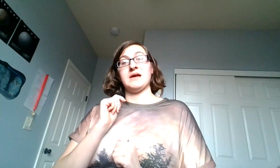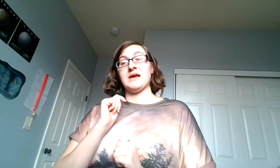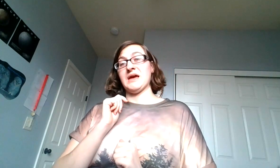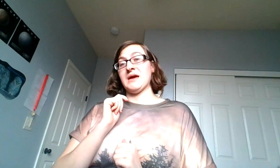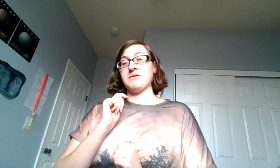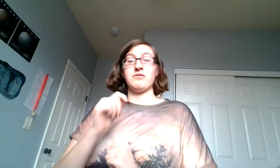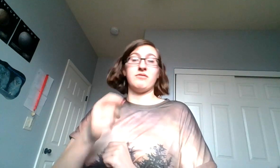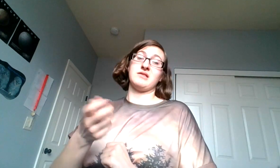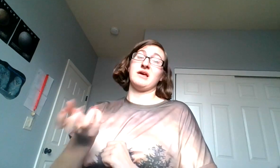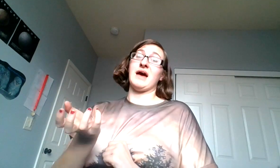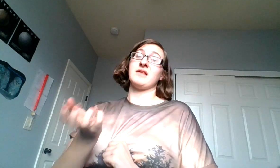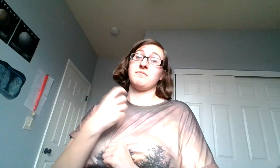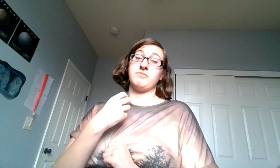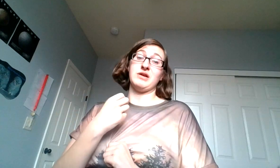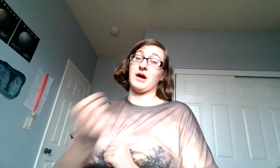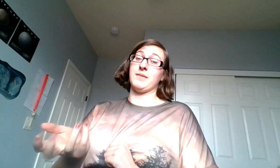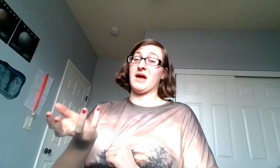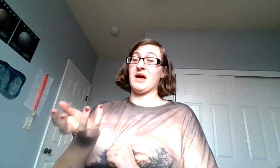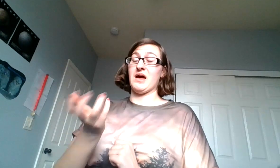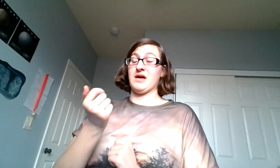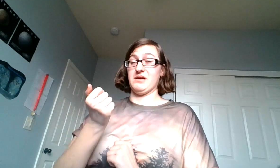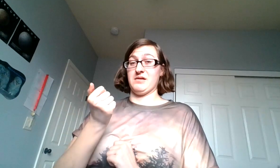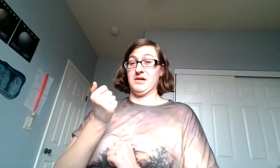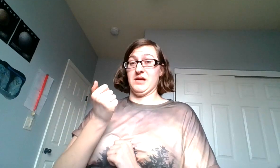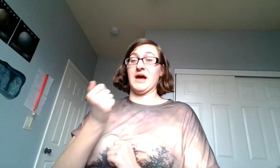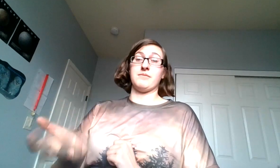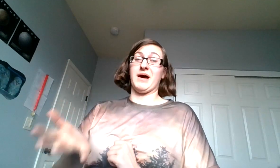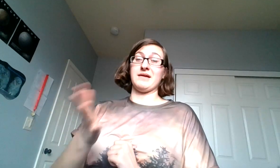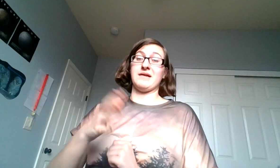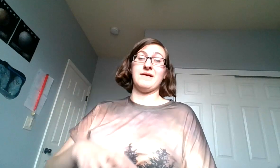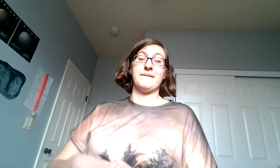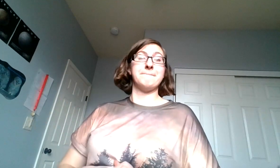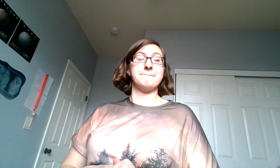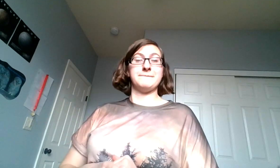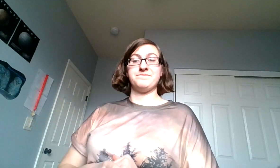If you like to ask, please comment. I don't mind.